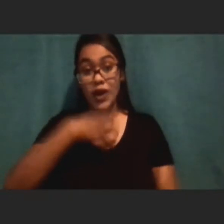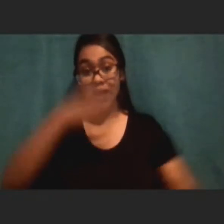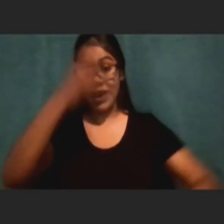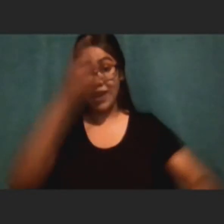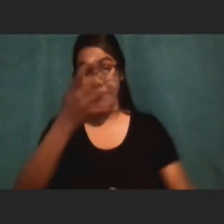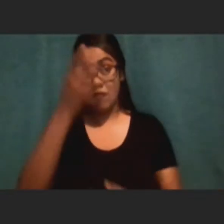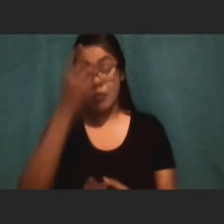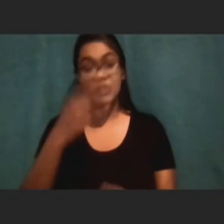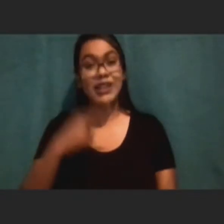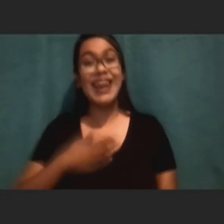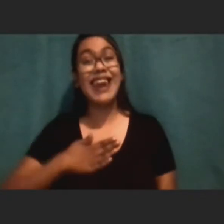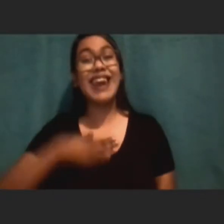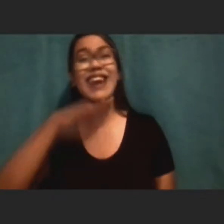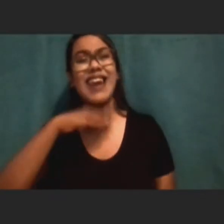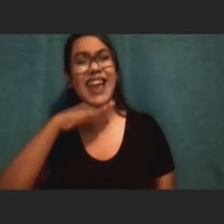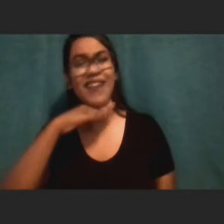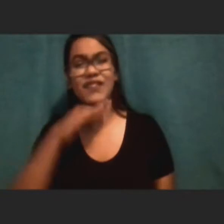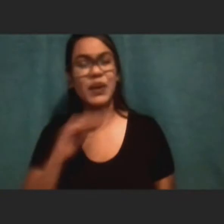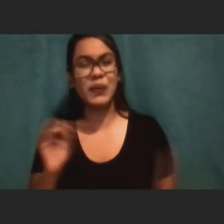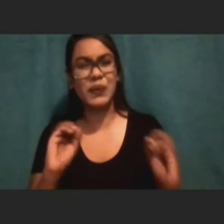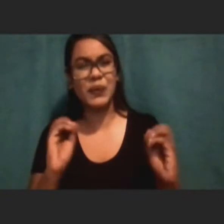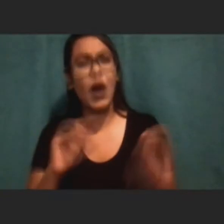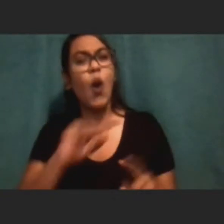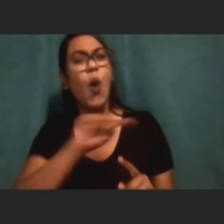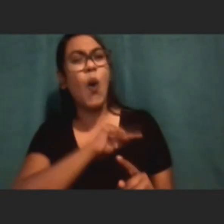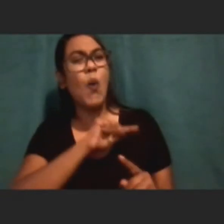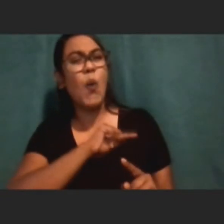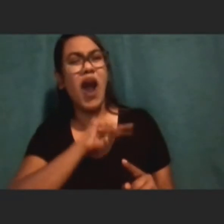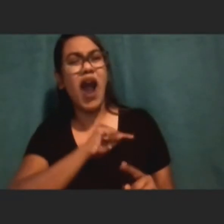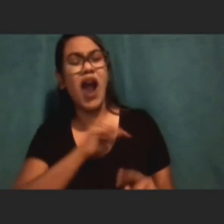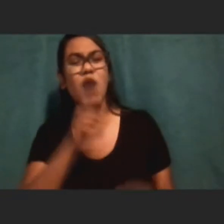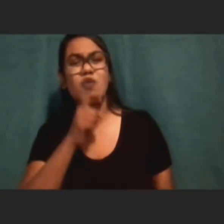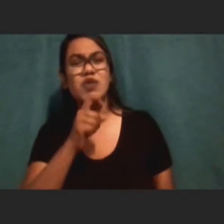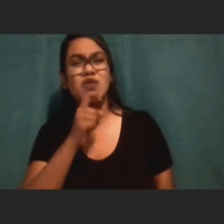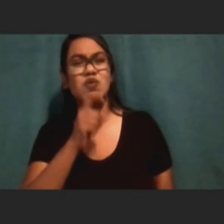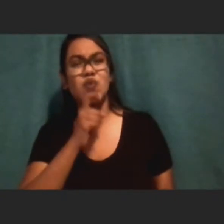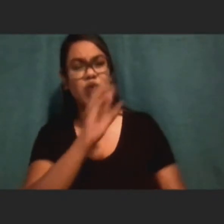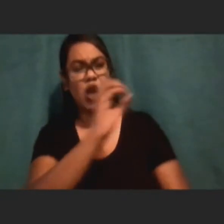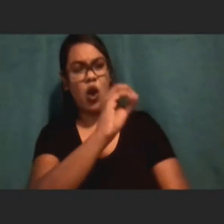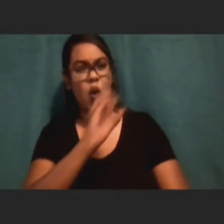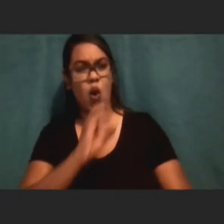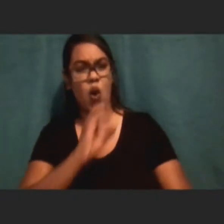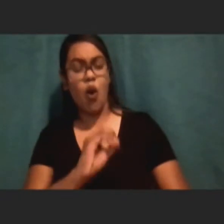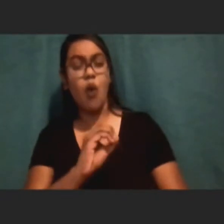information. Why are we using the variant to